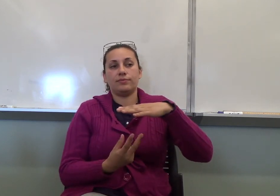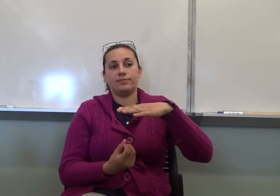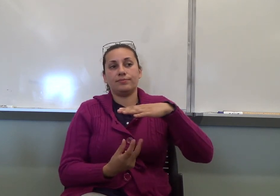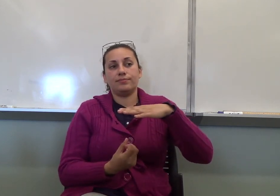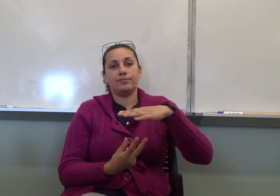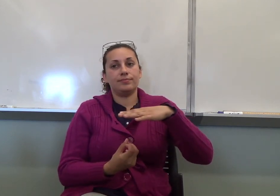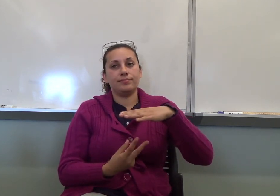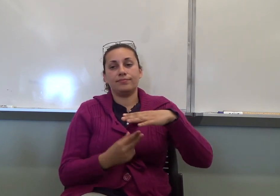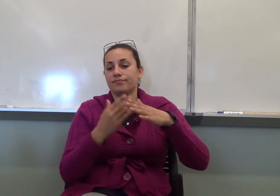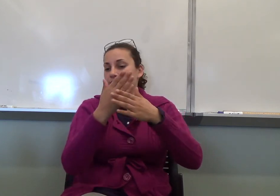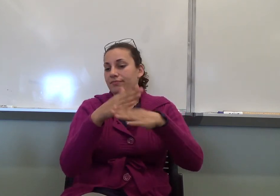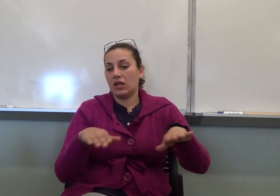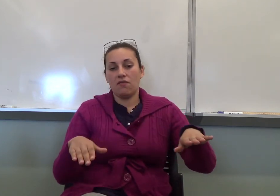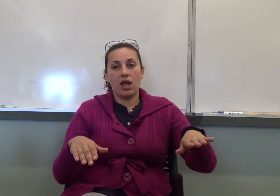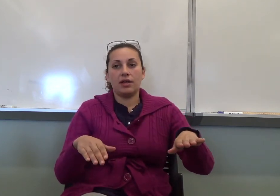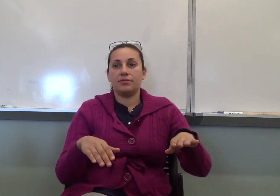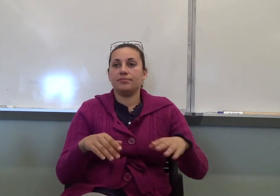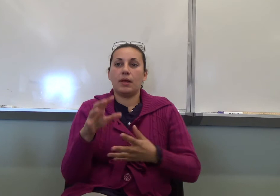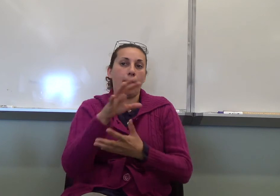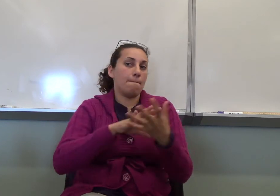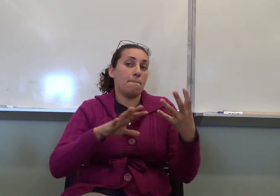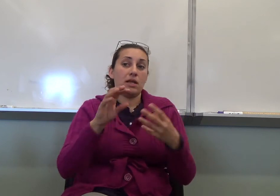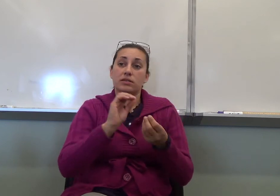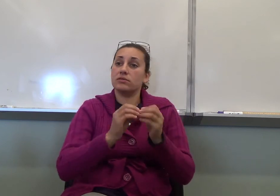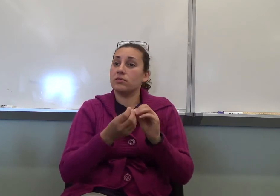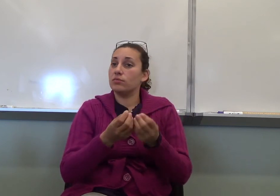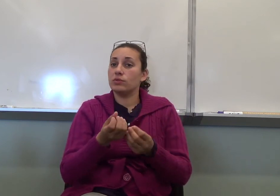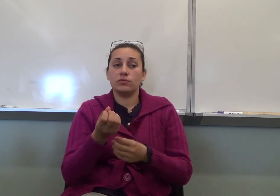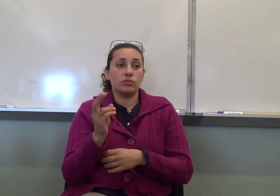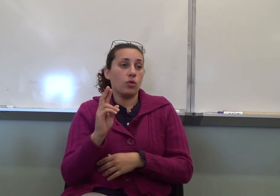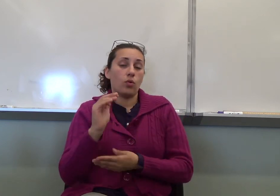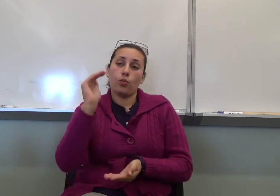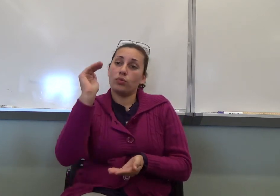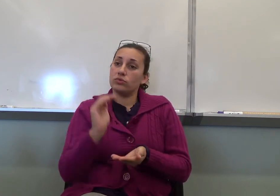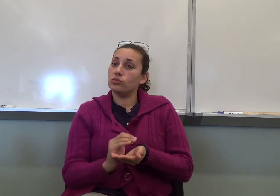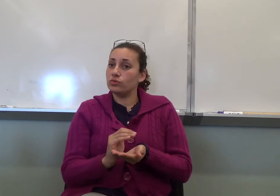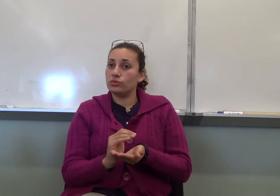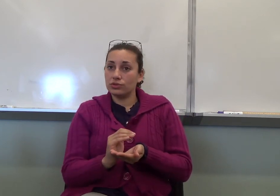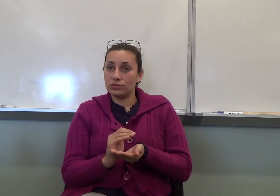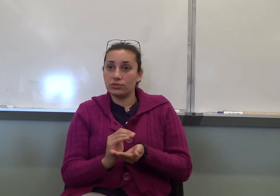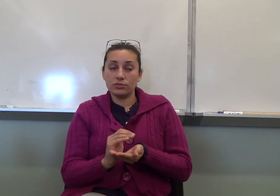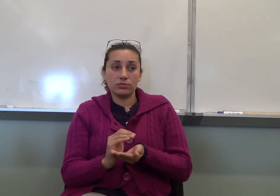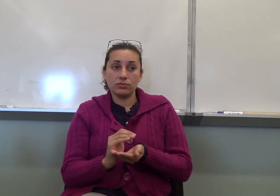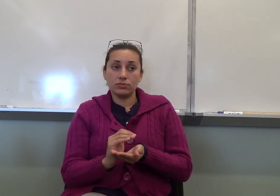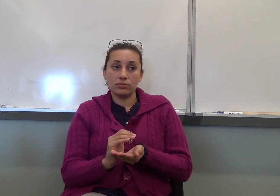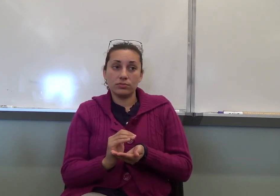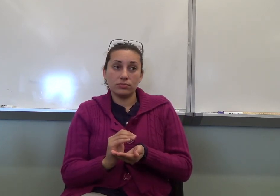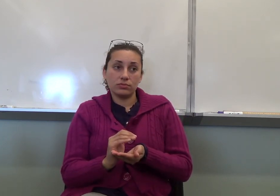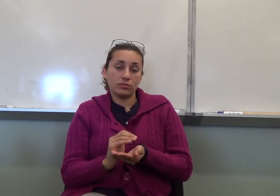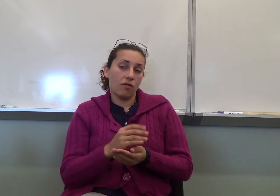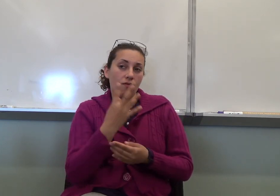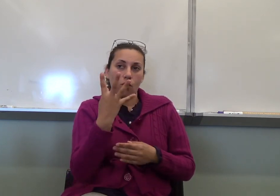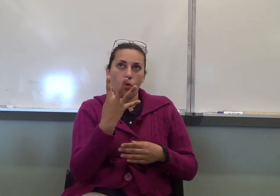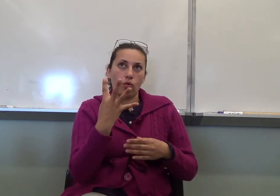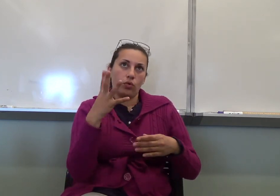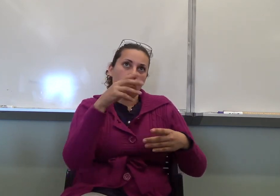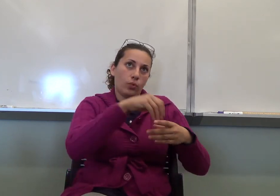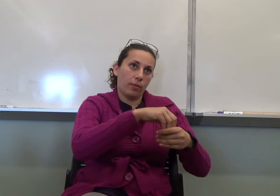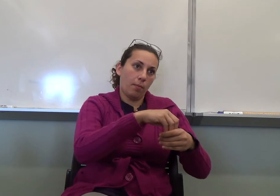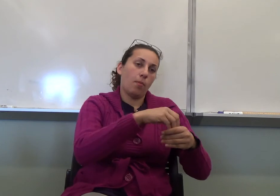ahead and divide it out as a mixed number, or you can certainly reduce it. 4 would go into both of those. That gives you